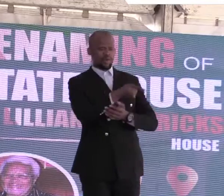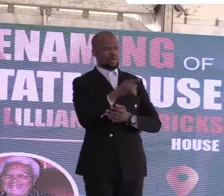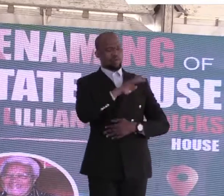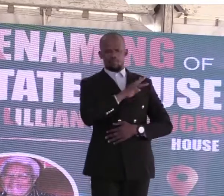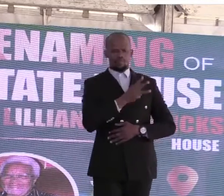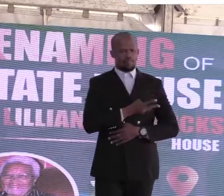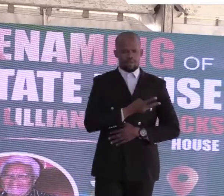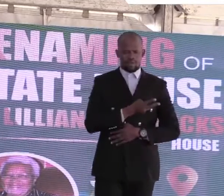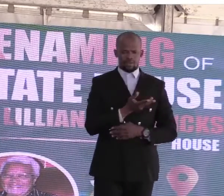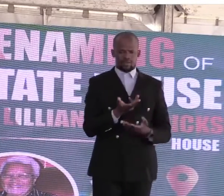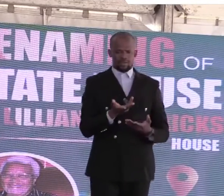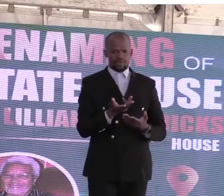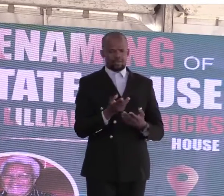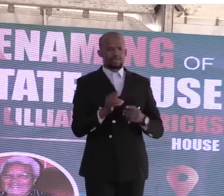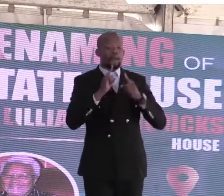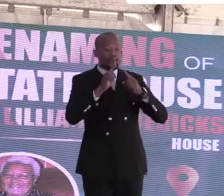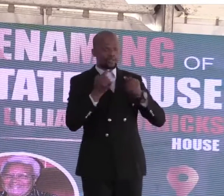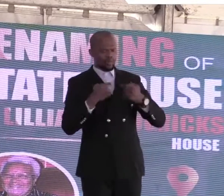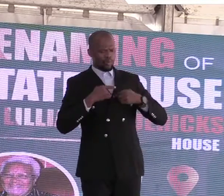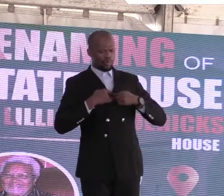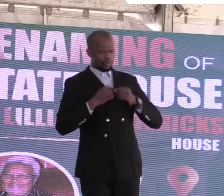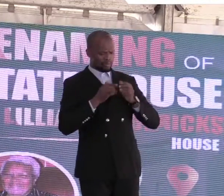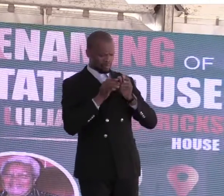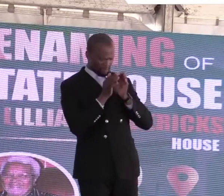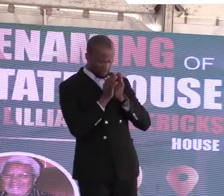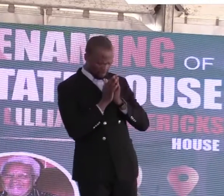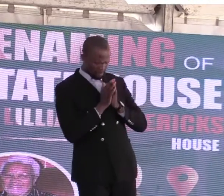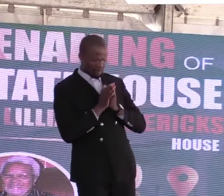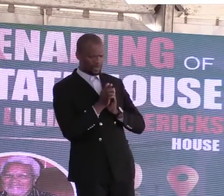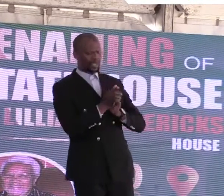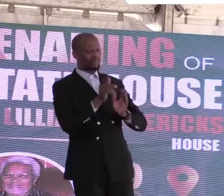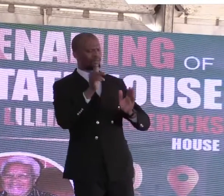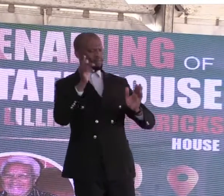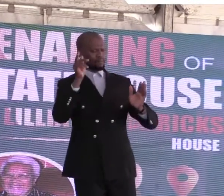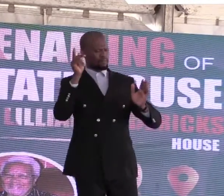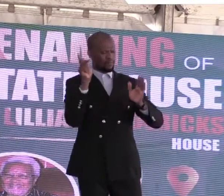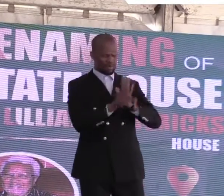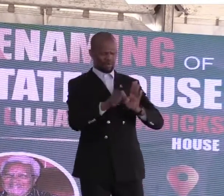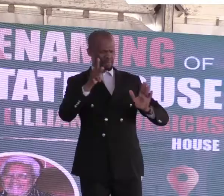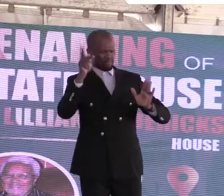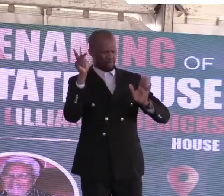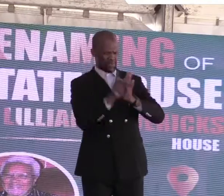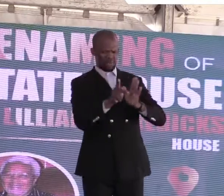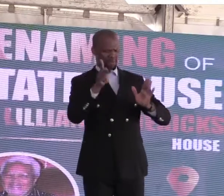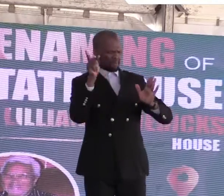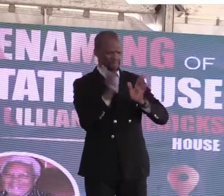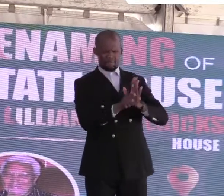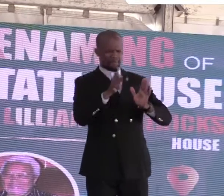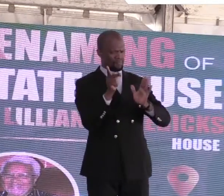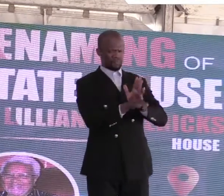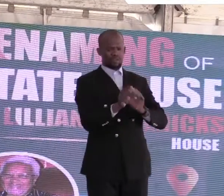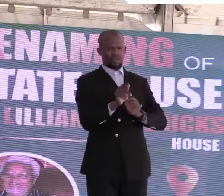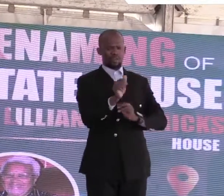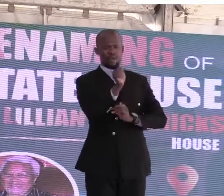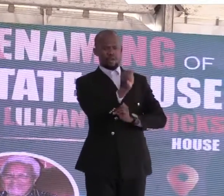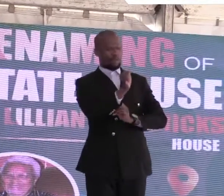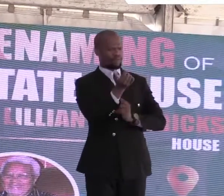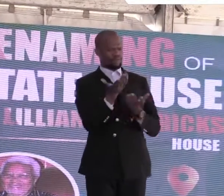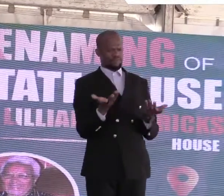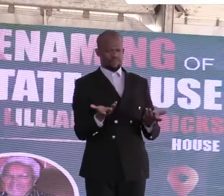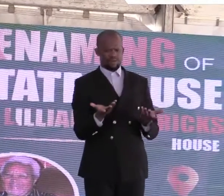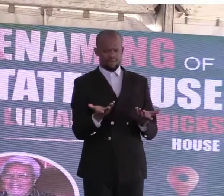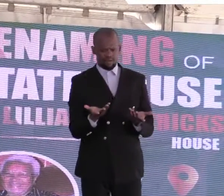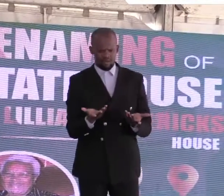woman, yet we mourn the death as a result of a brutal, gruesome killing of our beacon